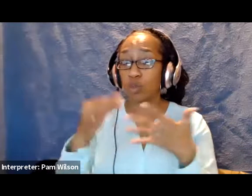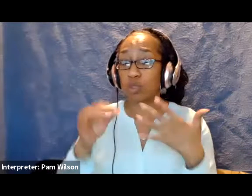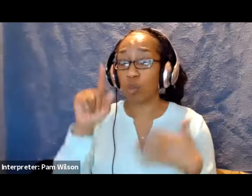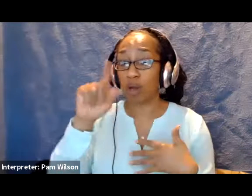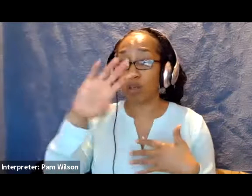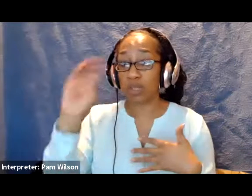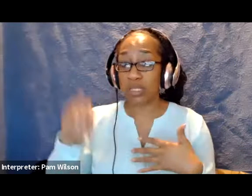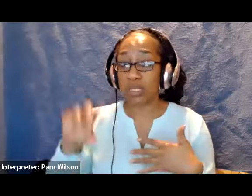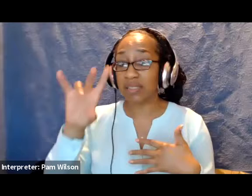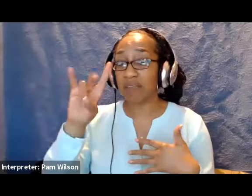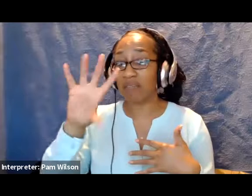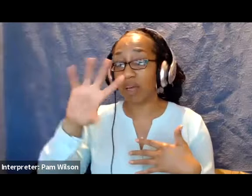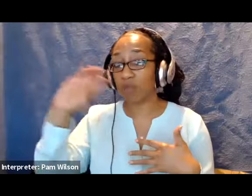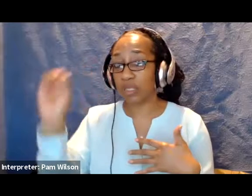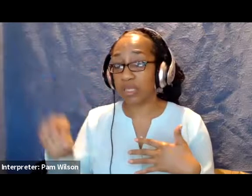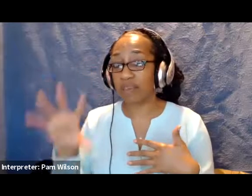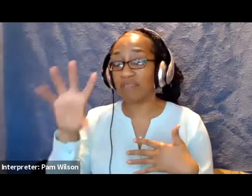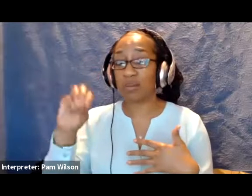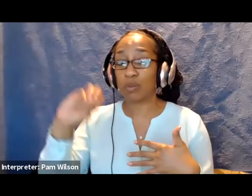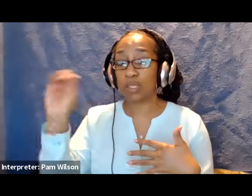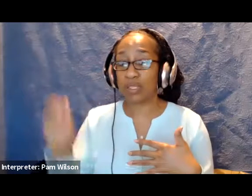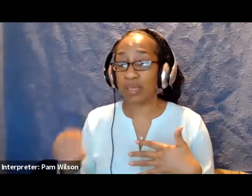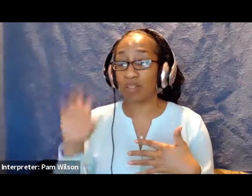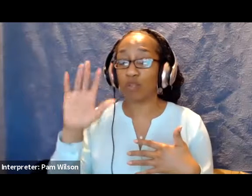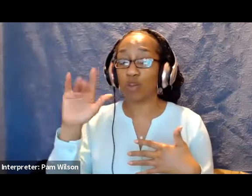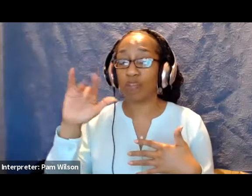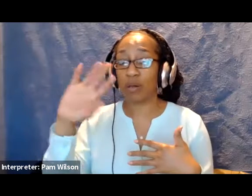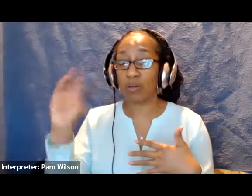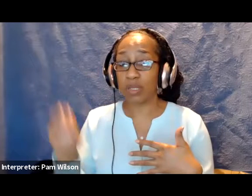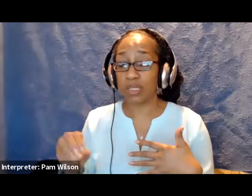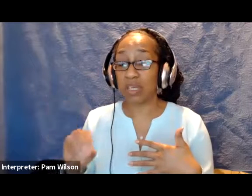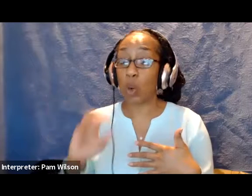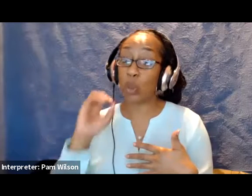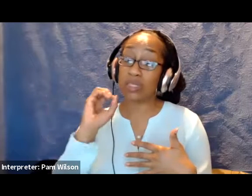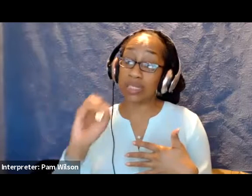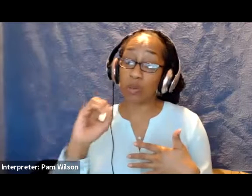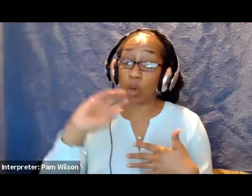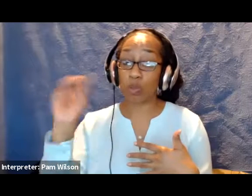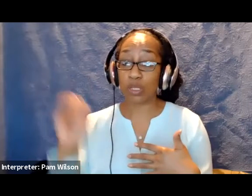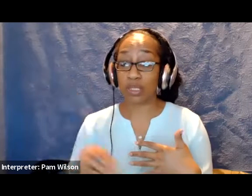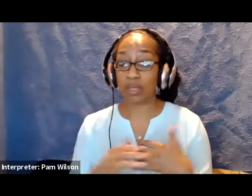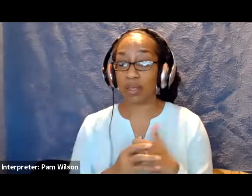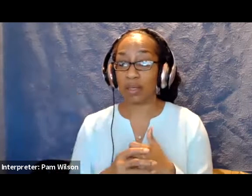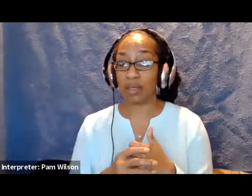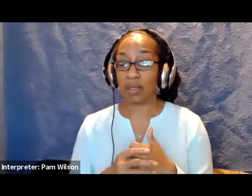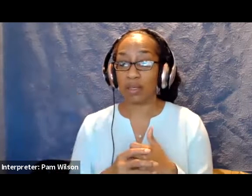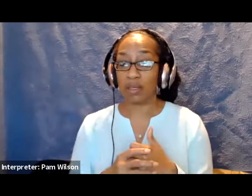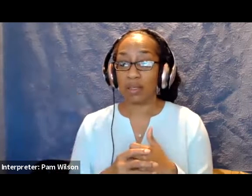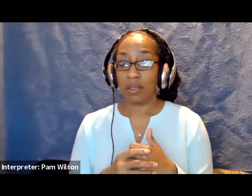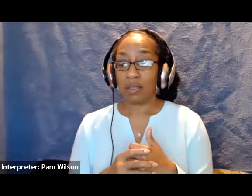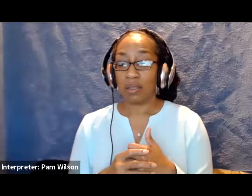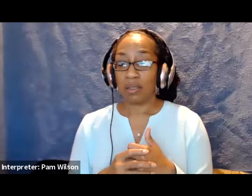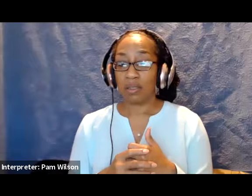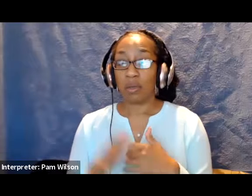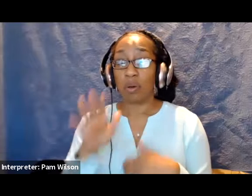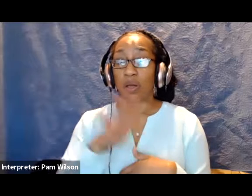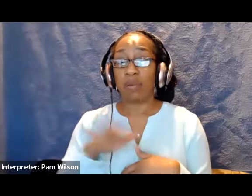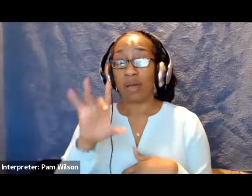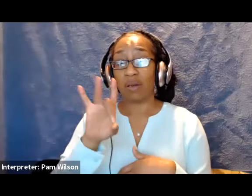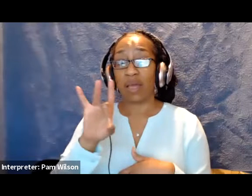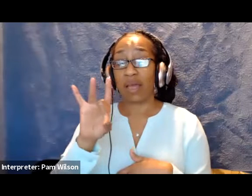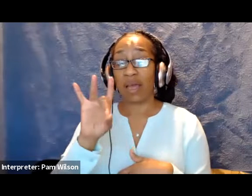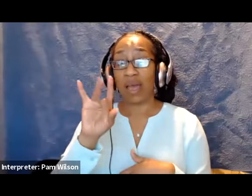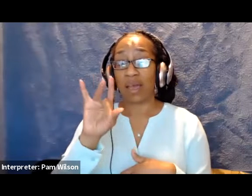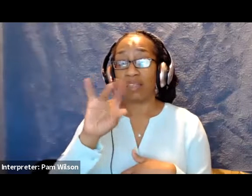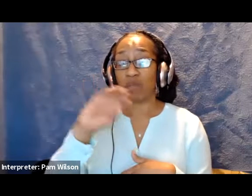75%, 50%, or 25%, or 0. So about 18% said